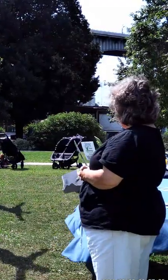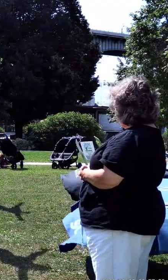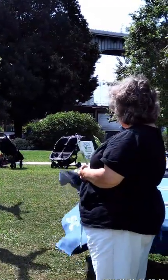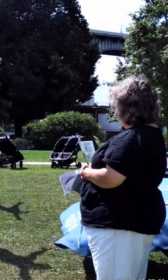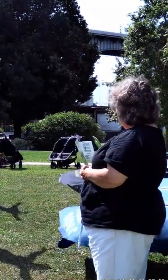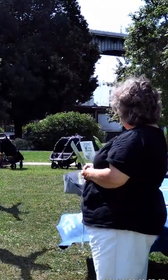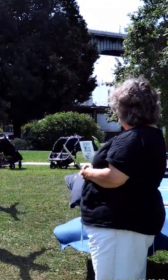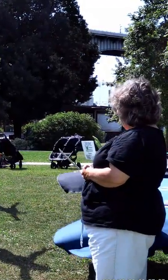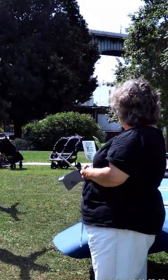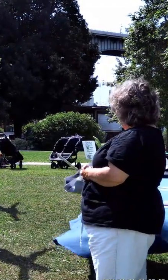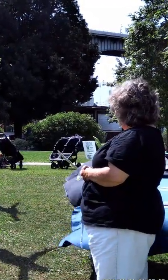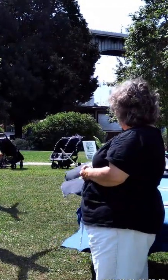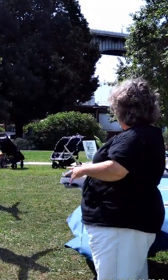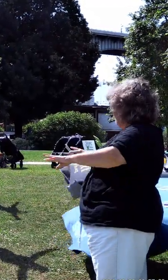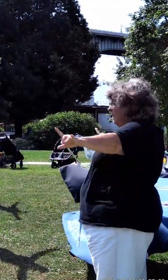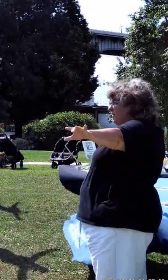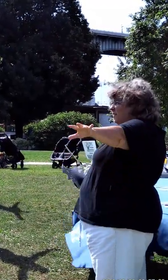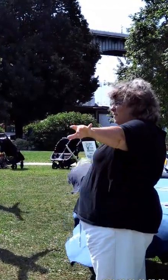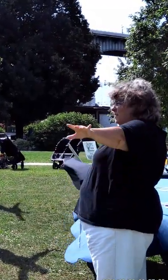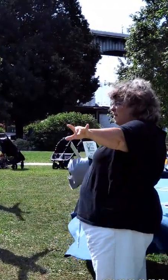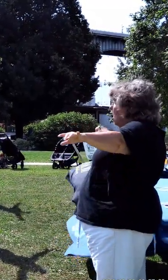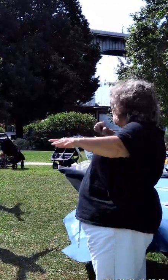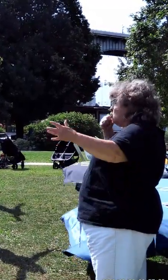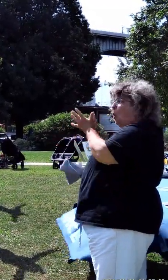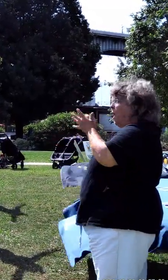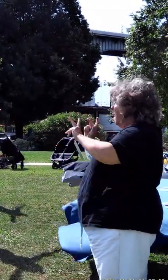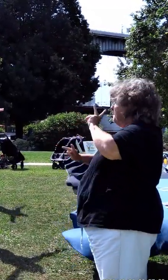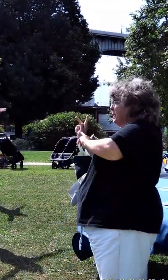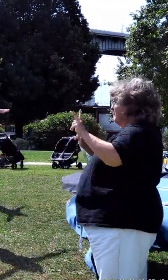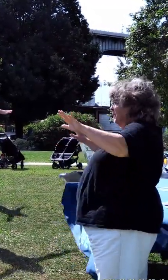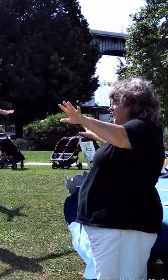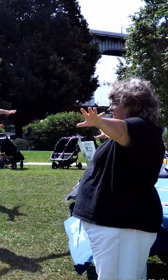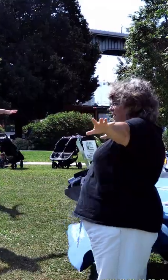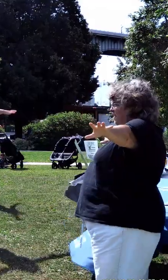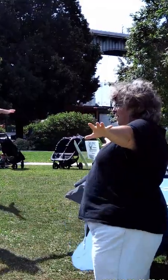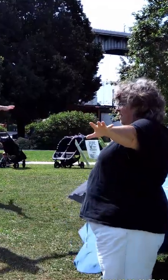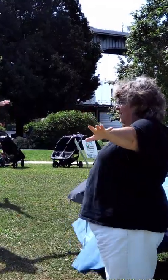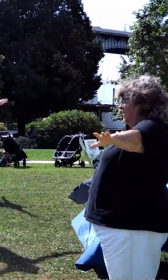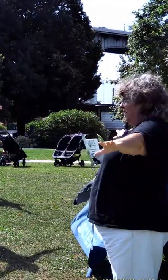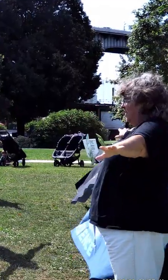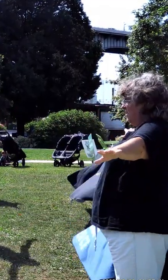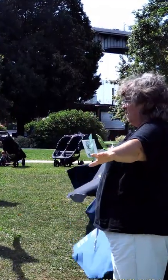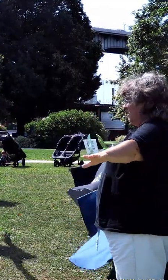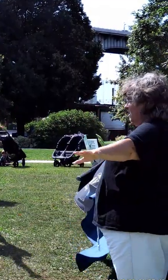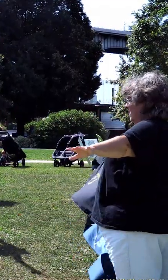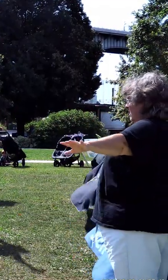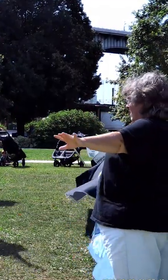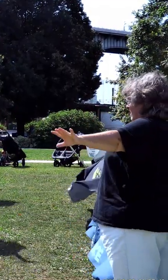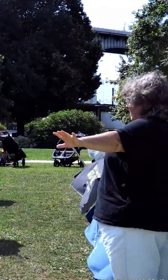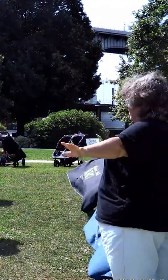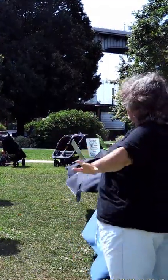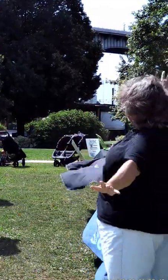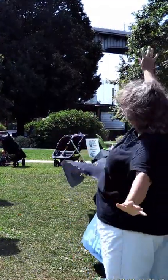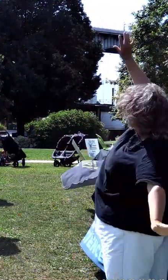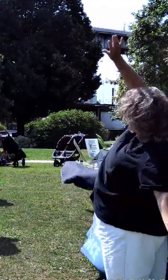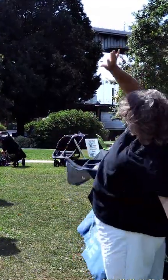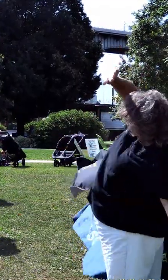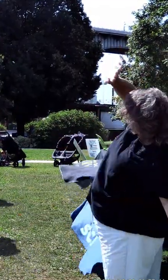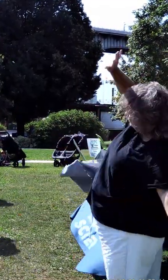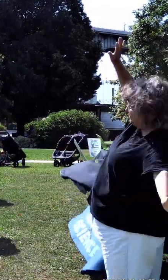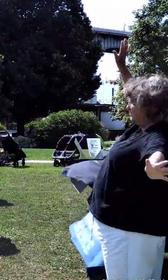side. We're gonna try not to hit our partners next to us. We're gonna make a big rainbow all the way to one